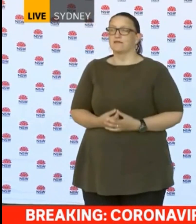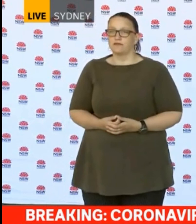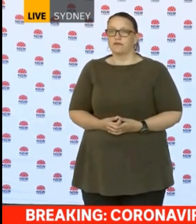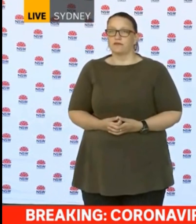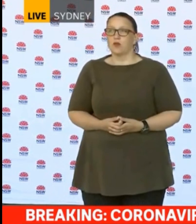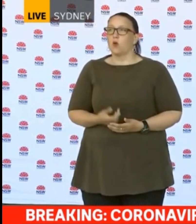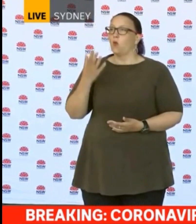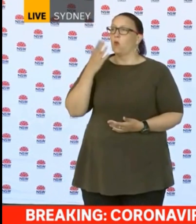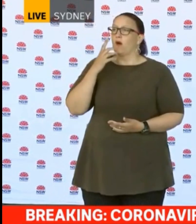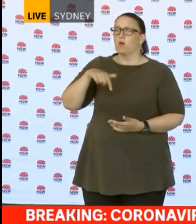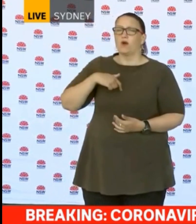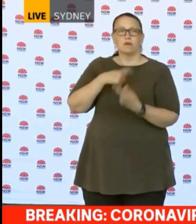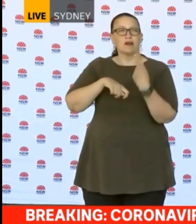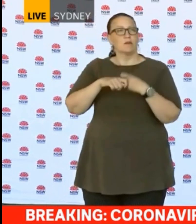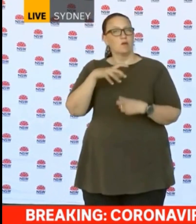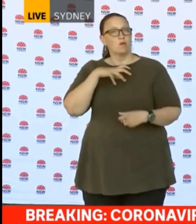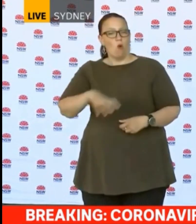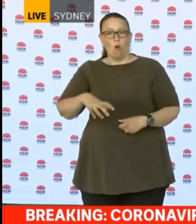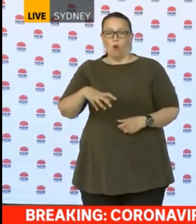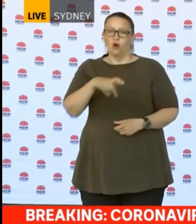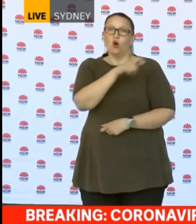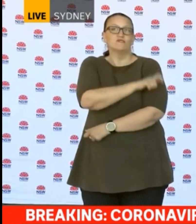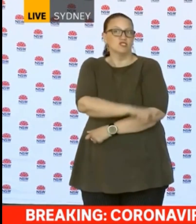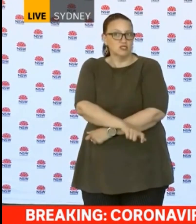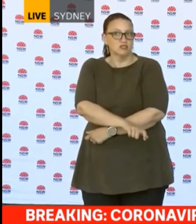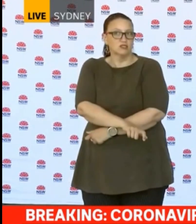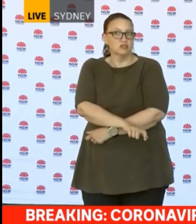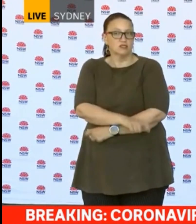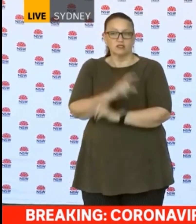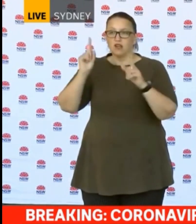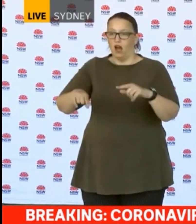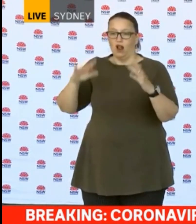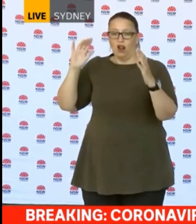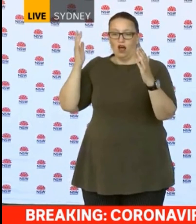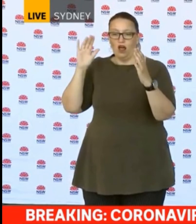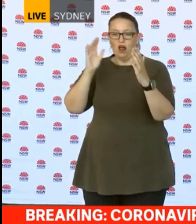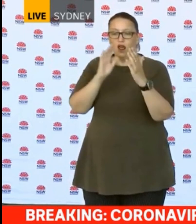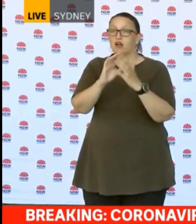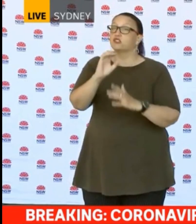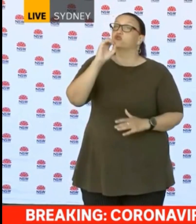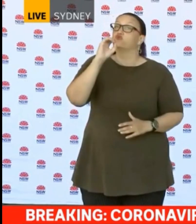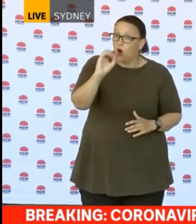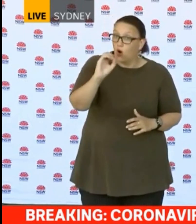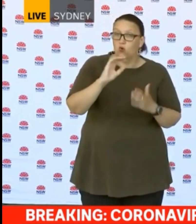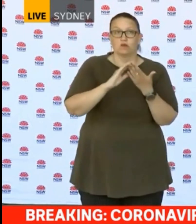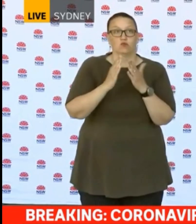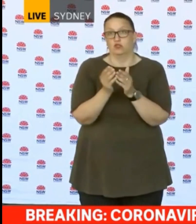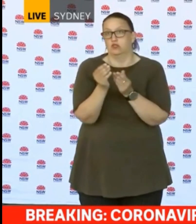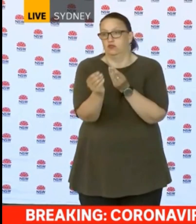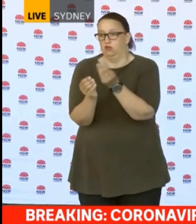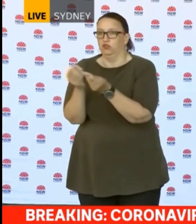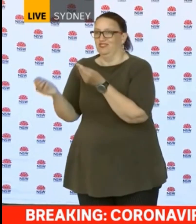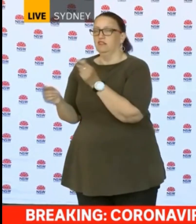as we get more confidence that we have approached no community transmission, that's a time when